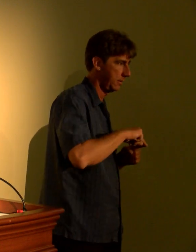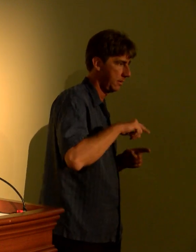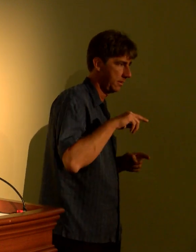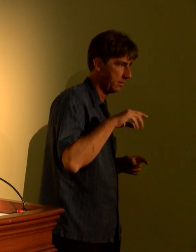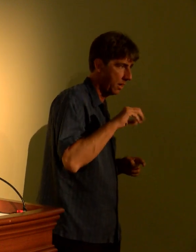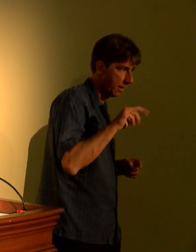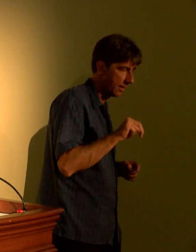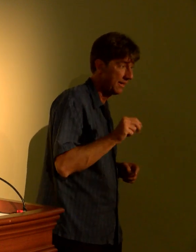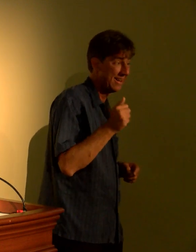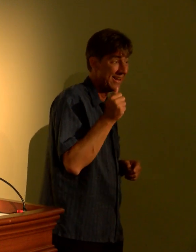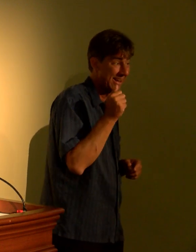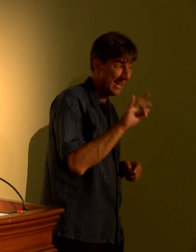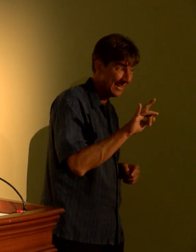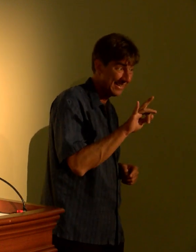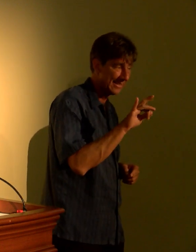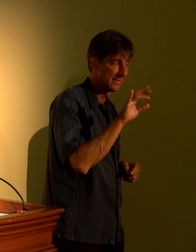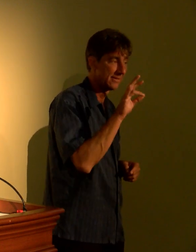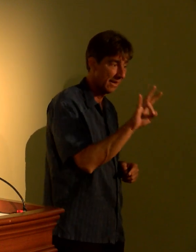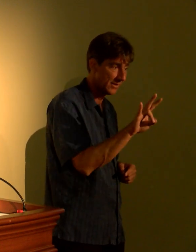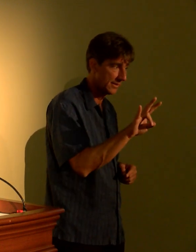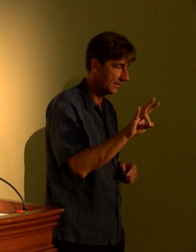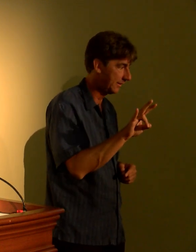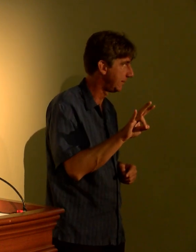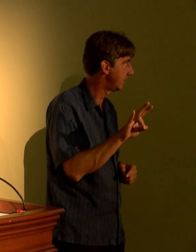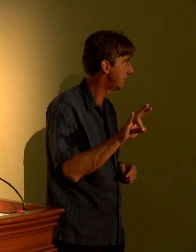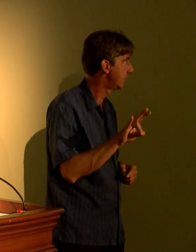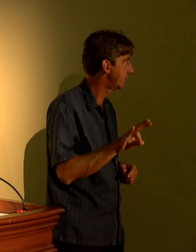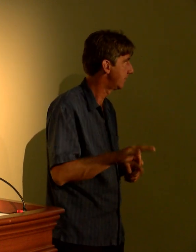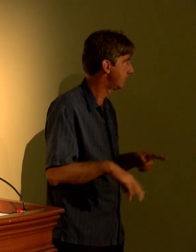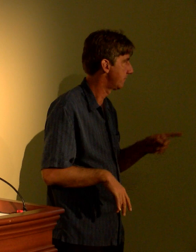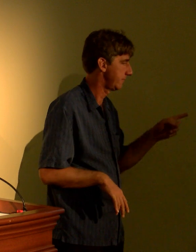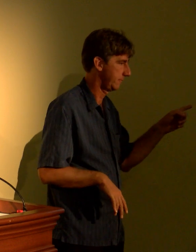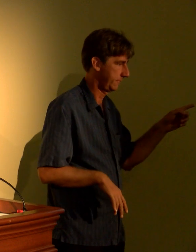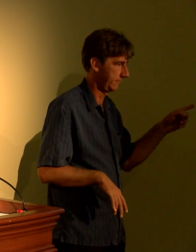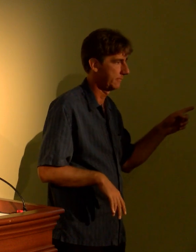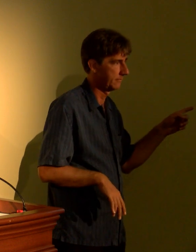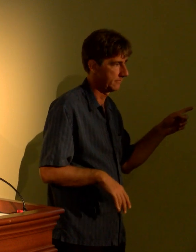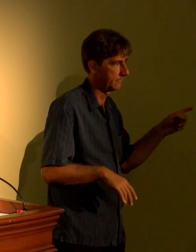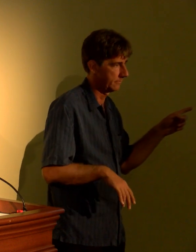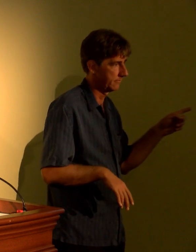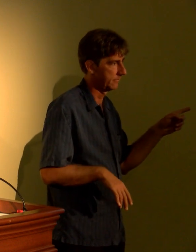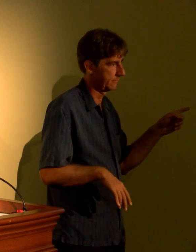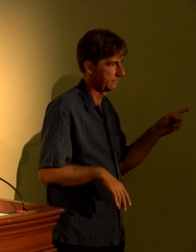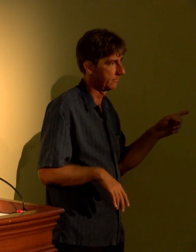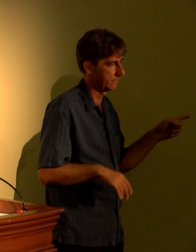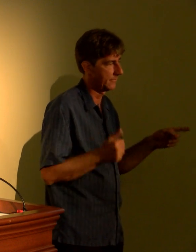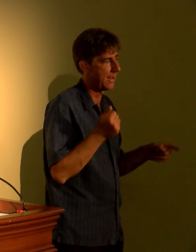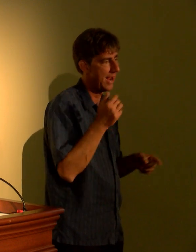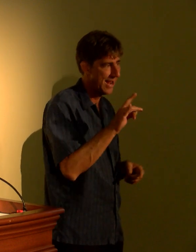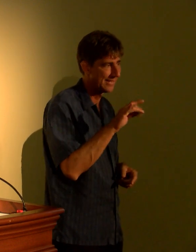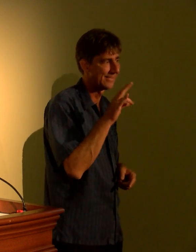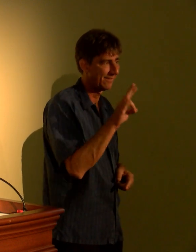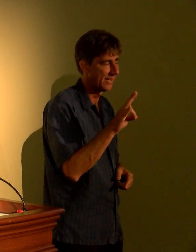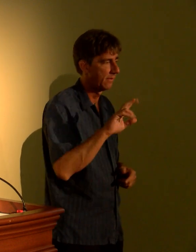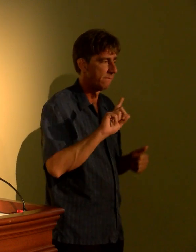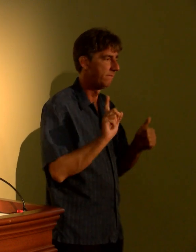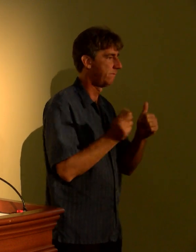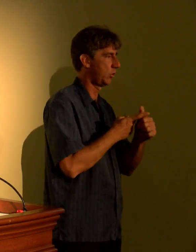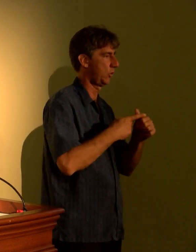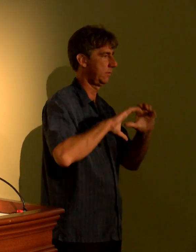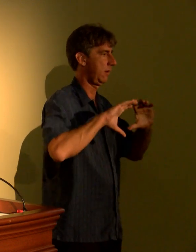life takes a turn. He enrolls in as a member of the first